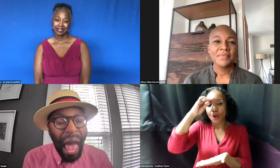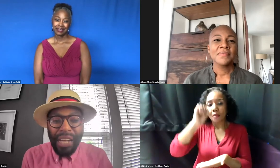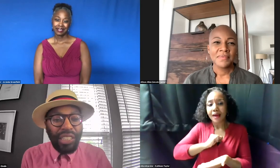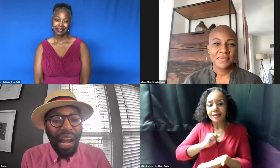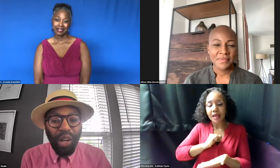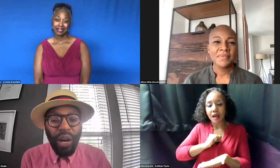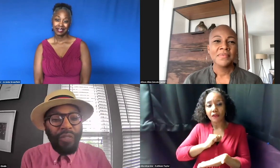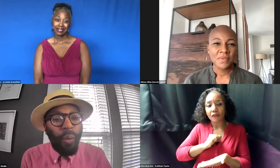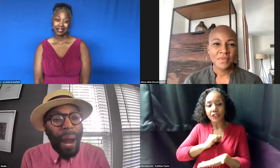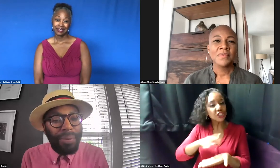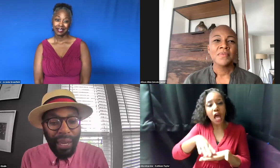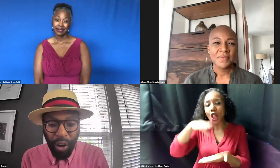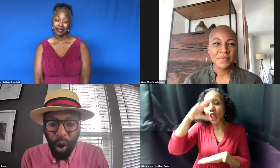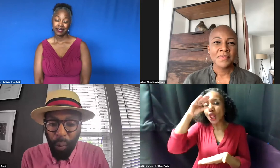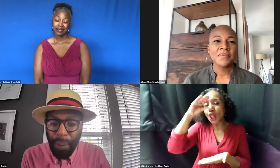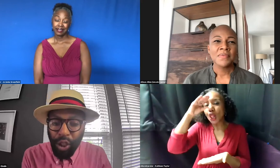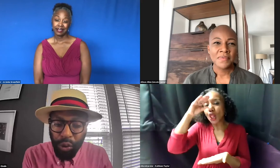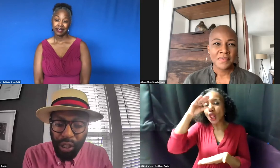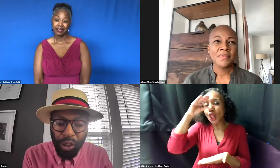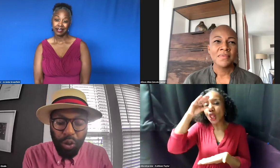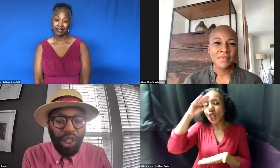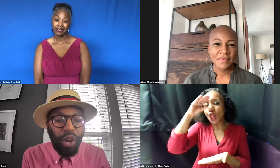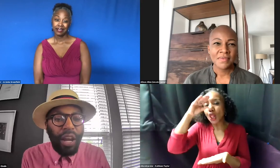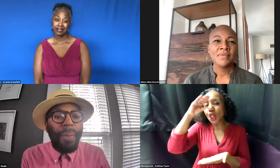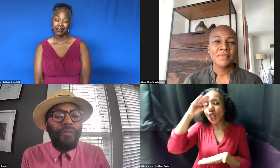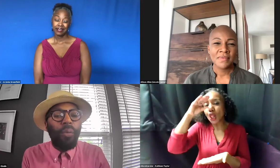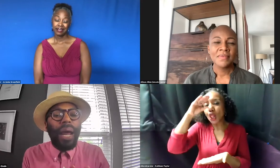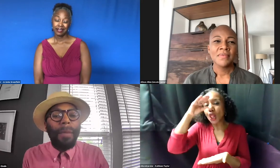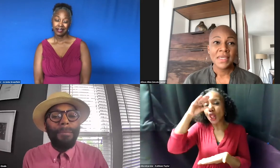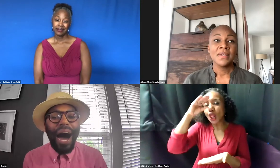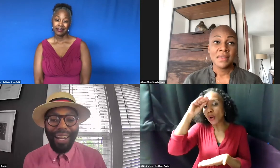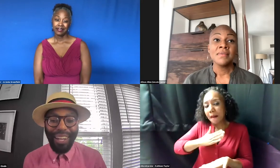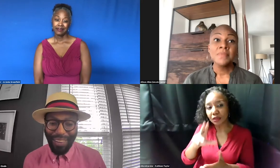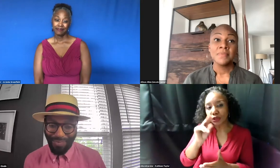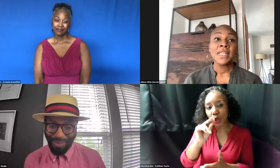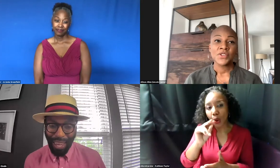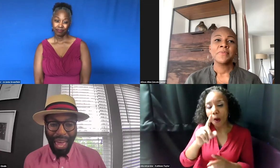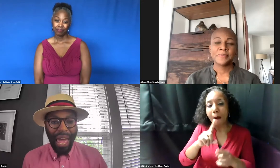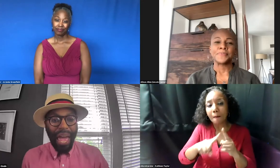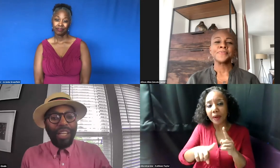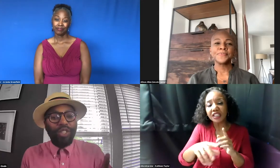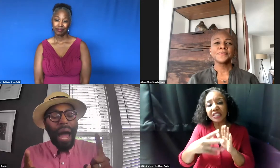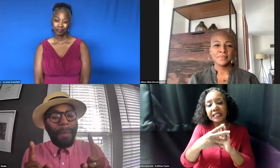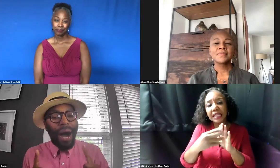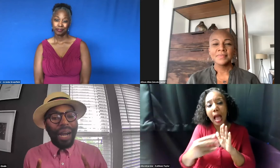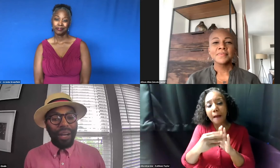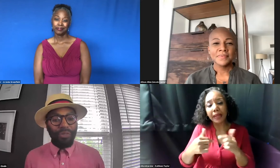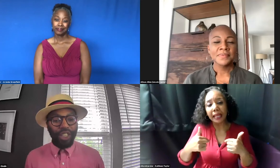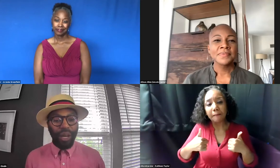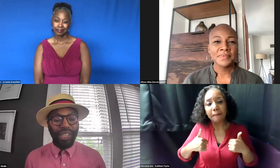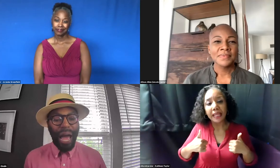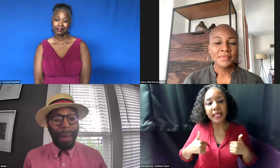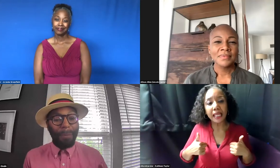kid. She's not learning from where I'm taking her and what I'm introducing her to. She's learning about from what I am modeling. That's right. And so I am